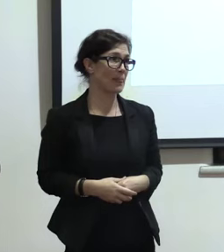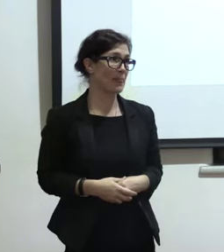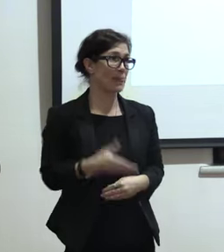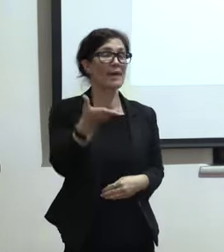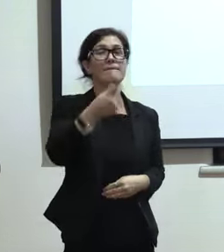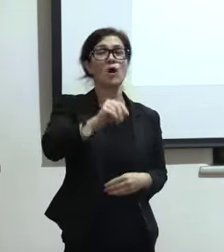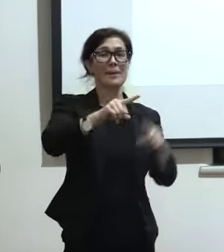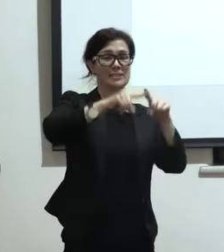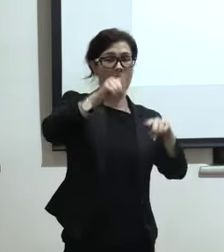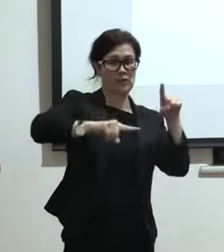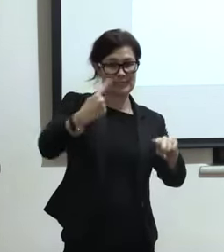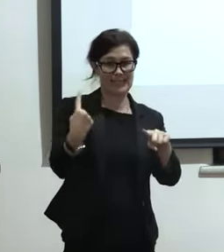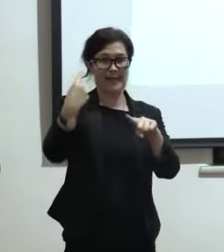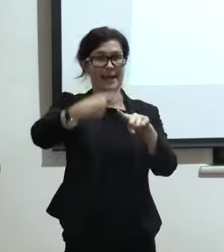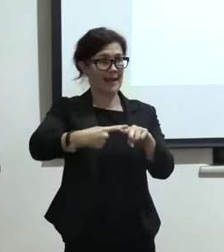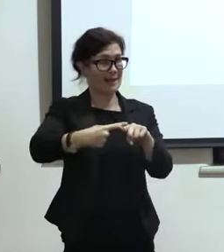Diversity and